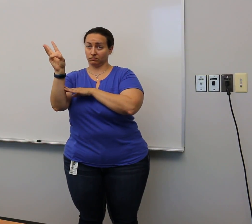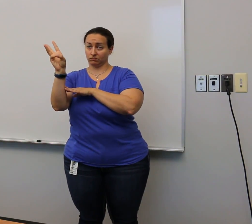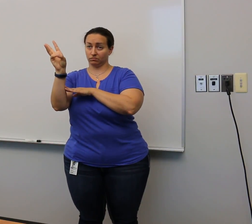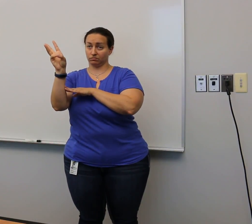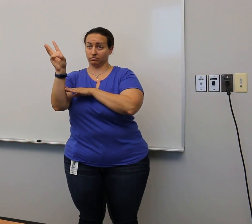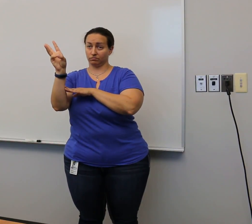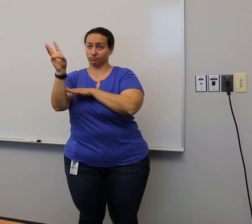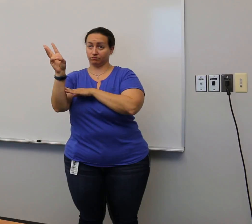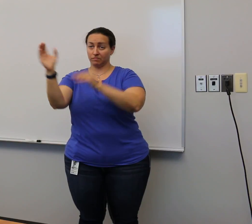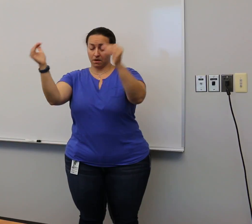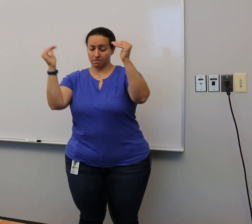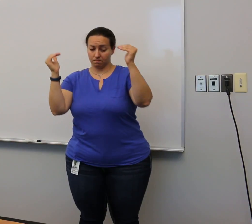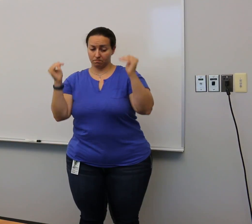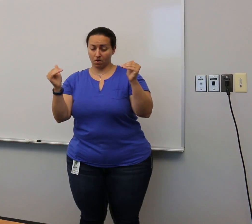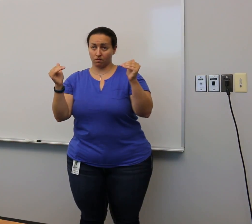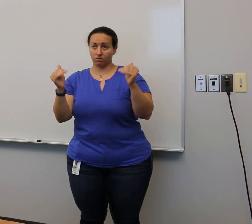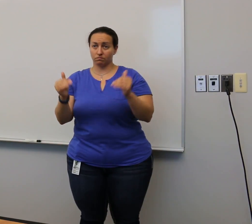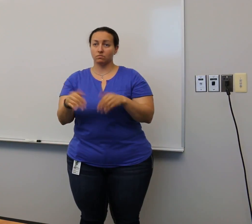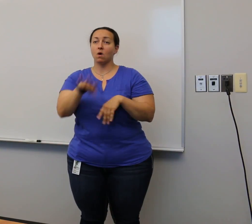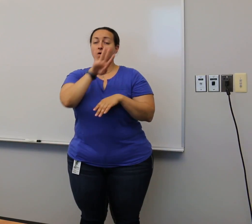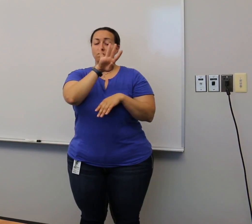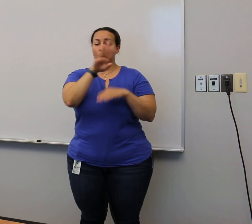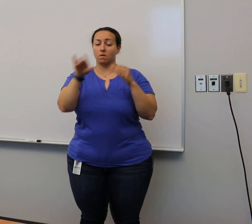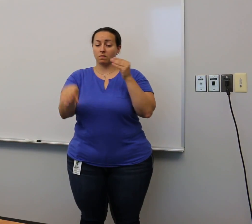addition. 4 plus 6 is 10.